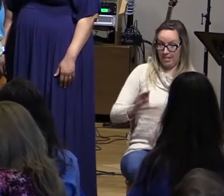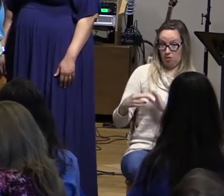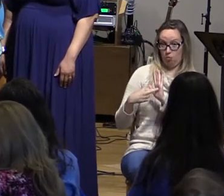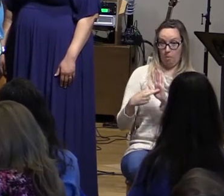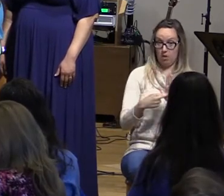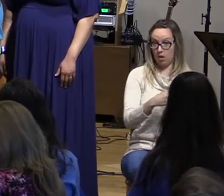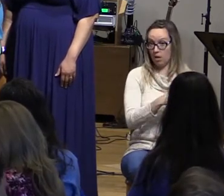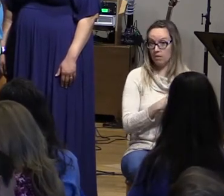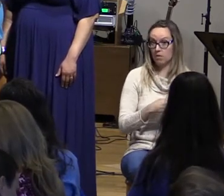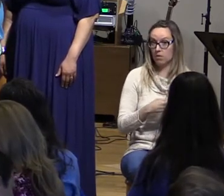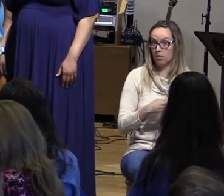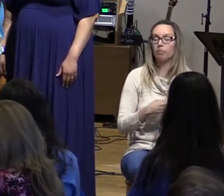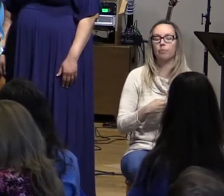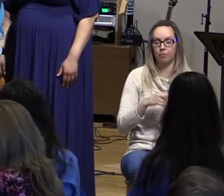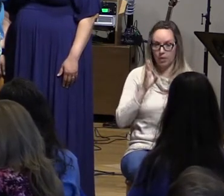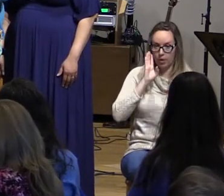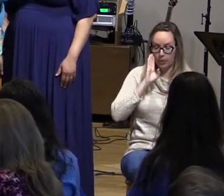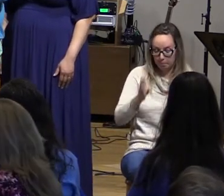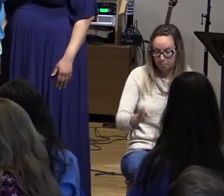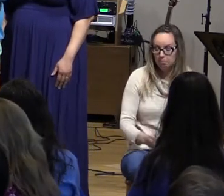world?